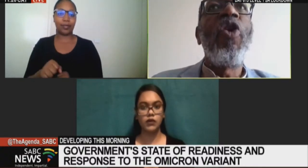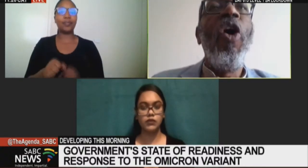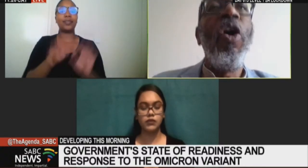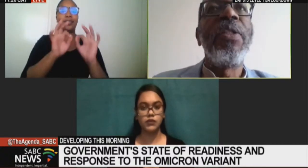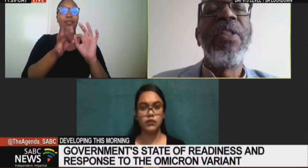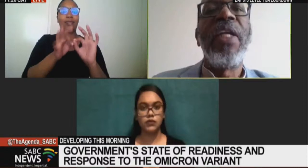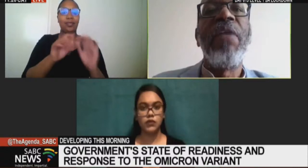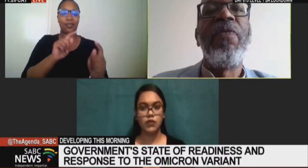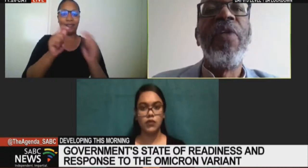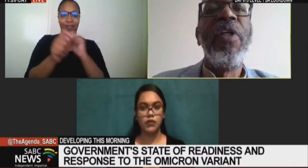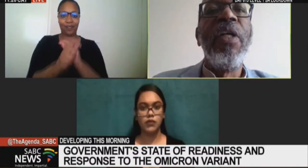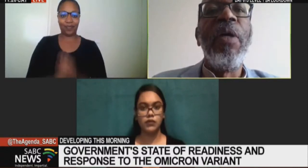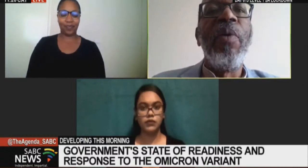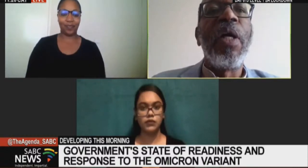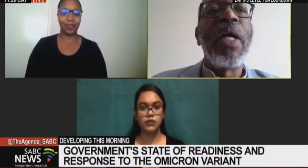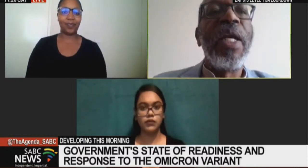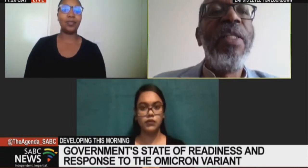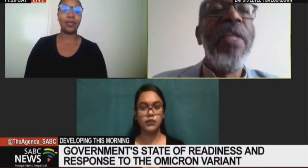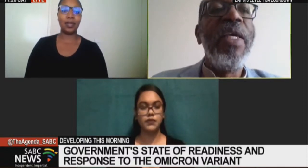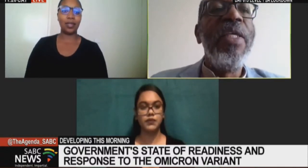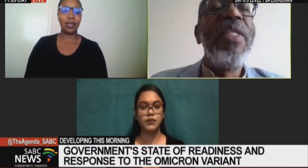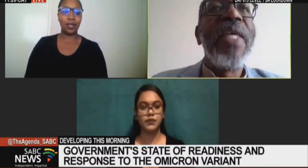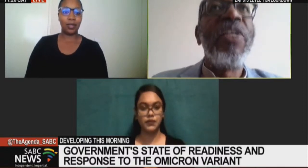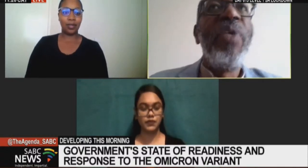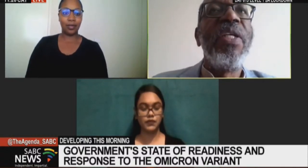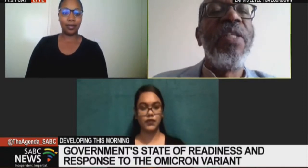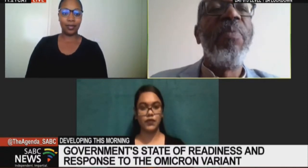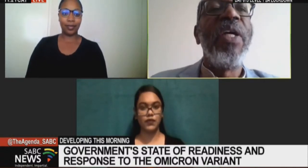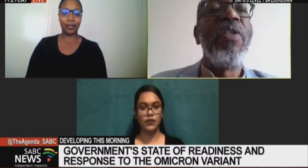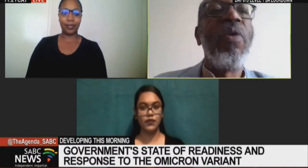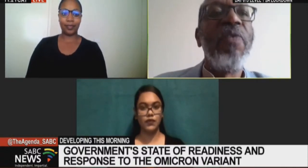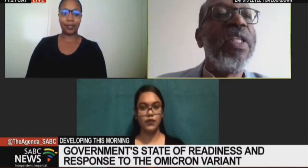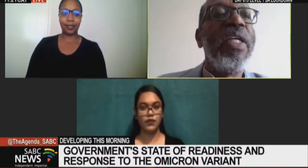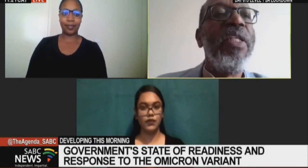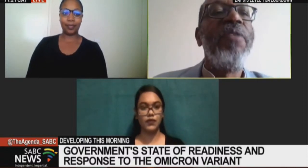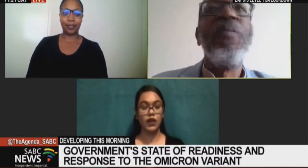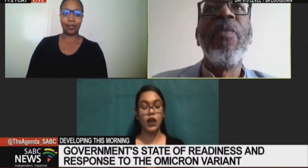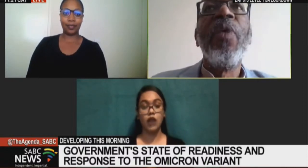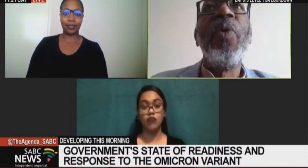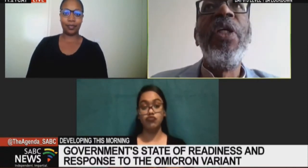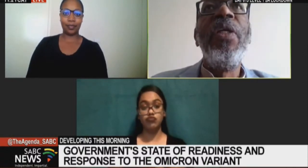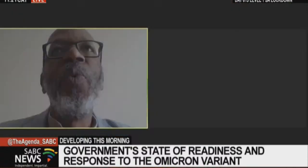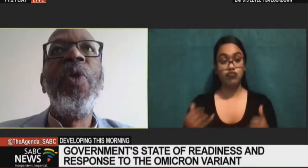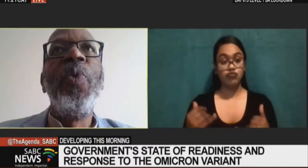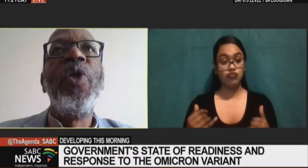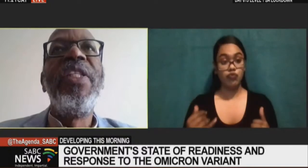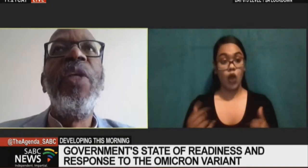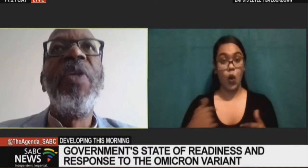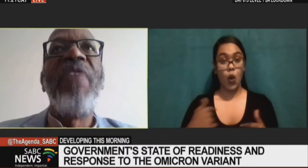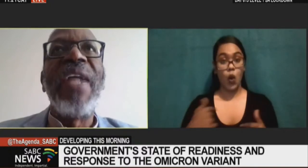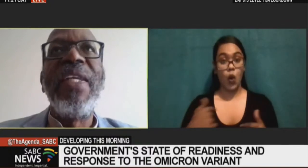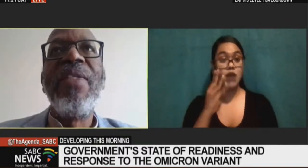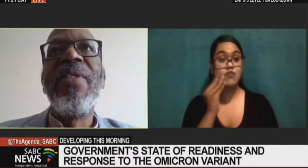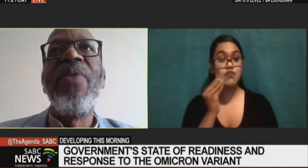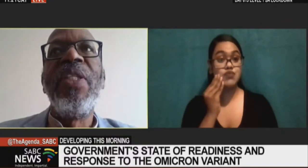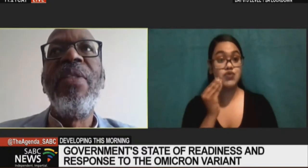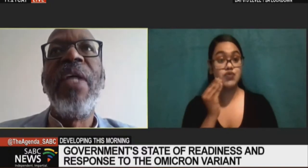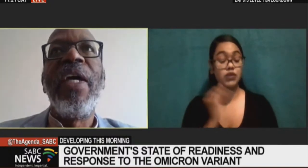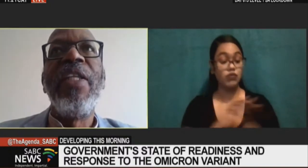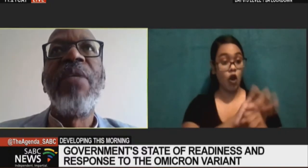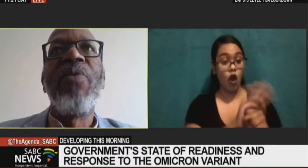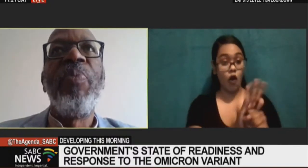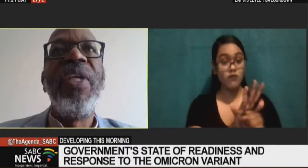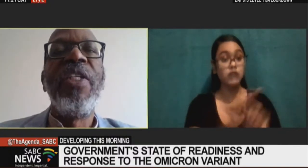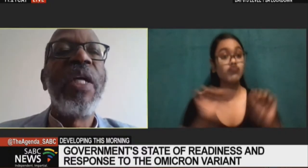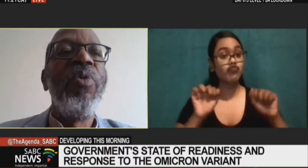have a cohort that have currently is experienced in managing COVID-19. We're not dealing with variants